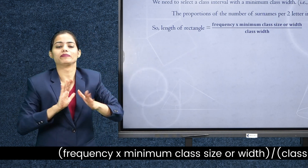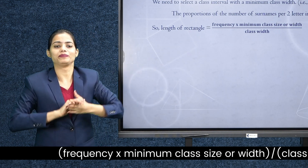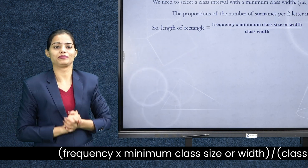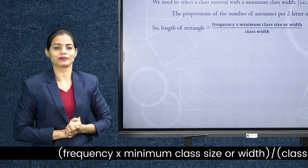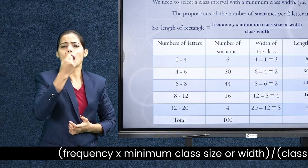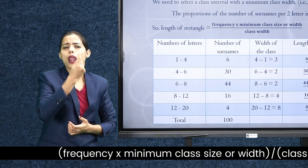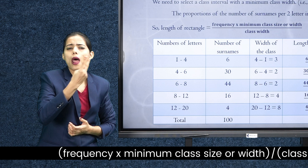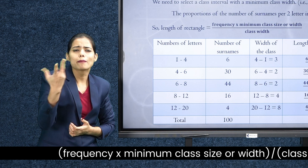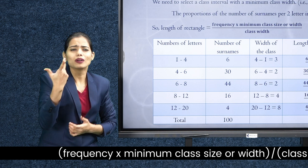width.